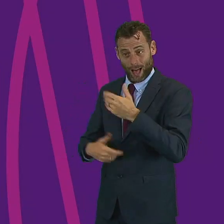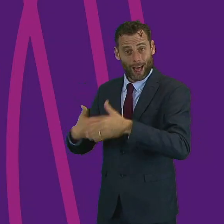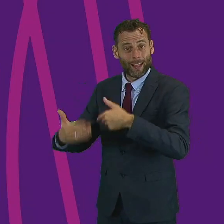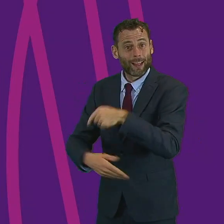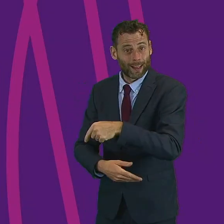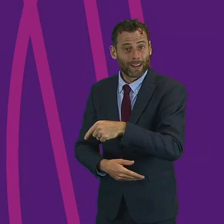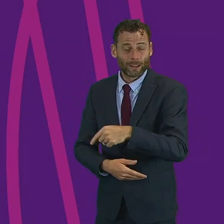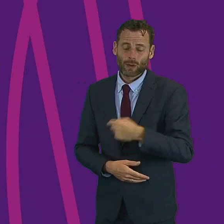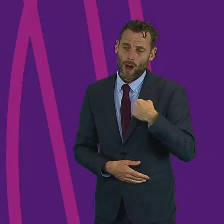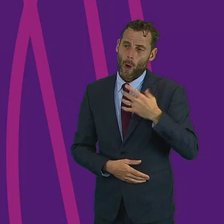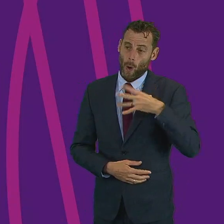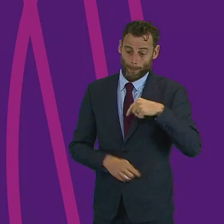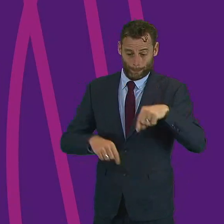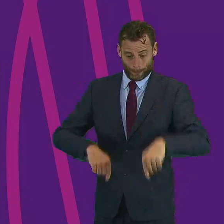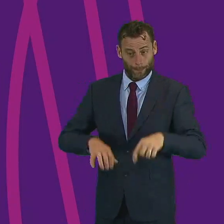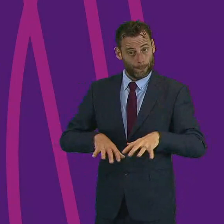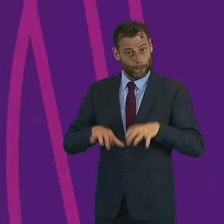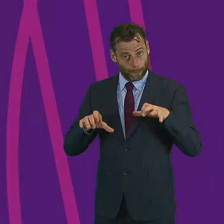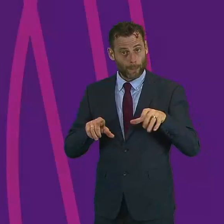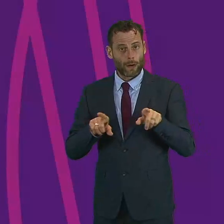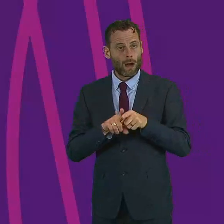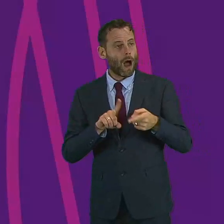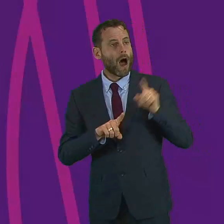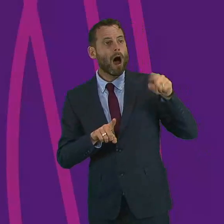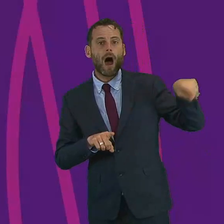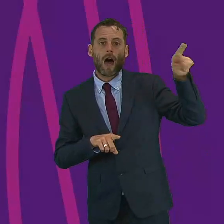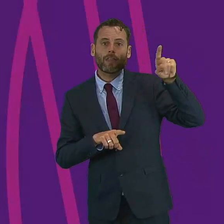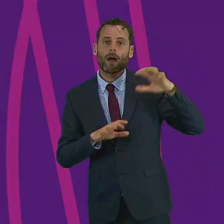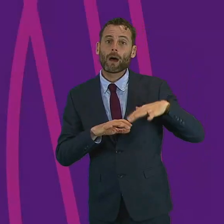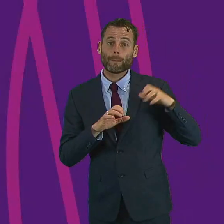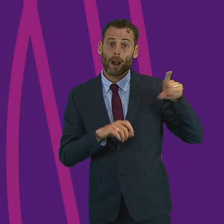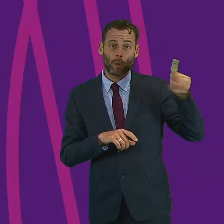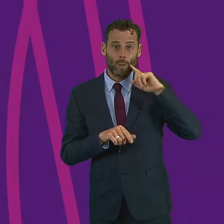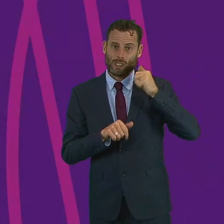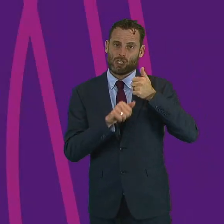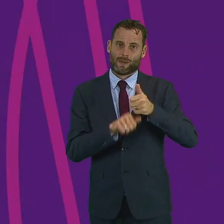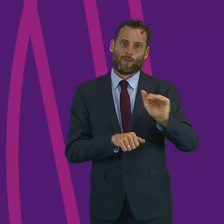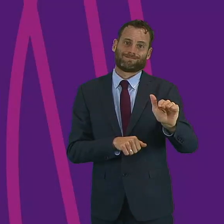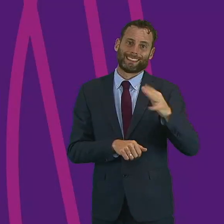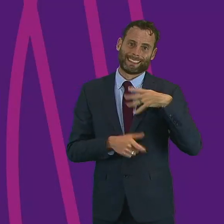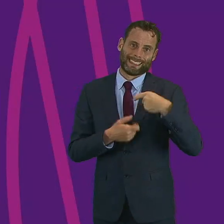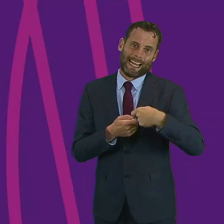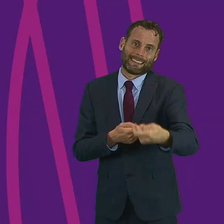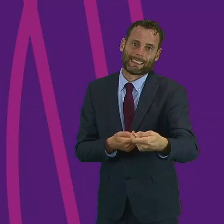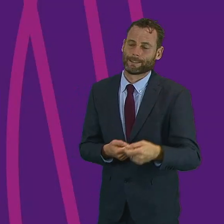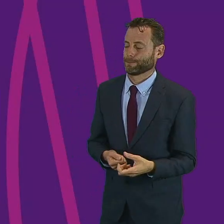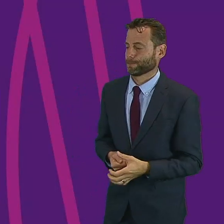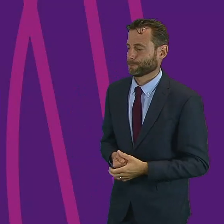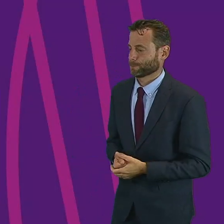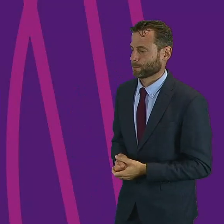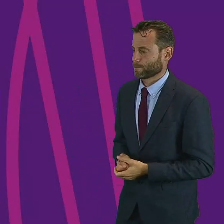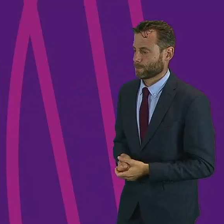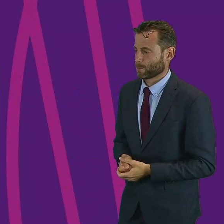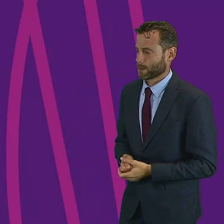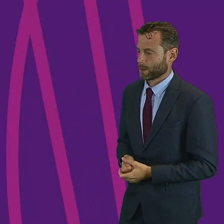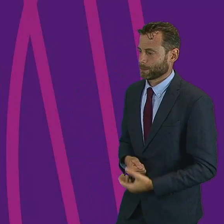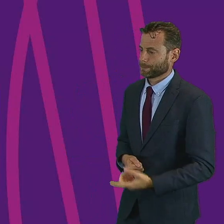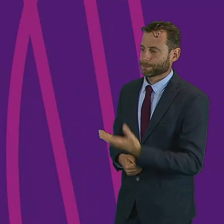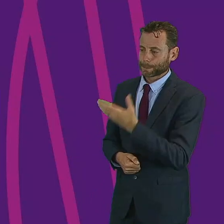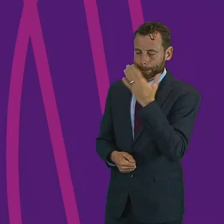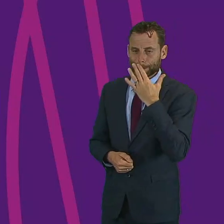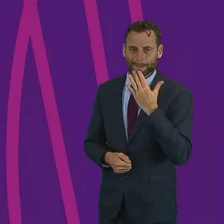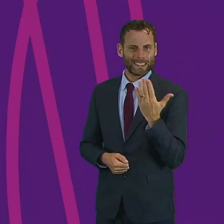organisations and interests across the country back that call. I've been encouraged by some of the noises coming from the UK Government